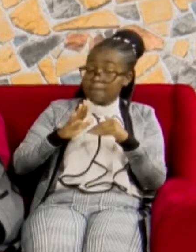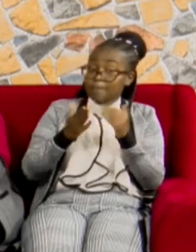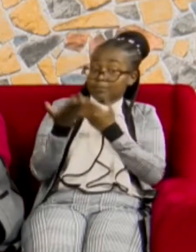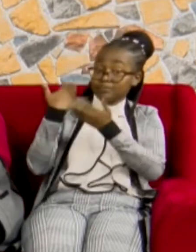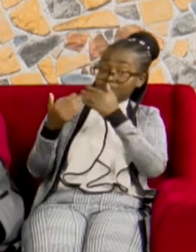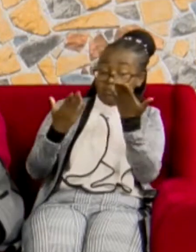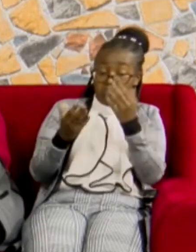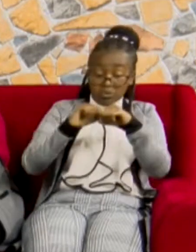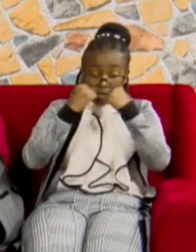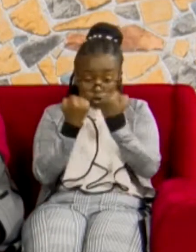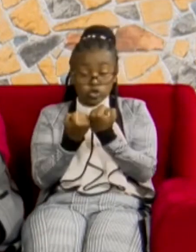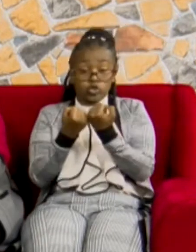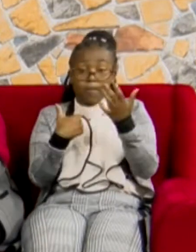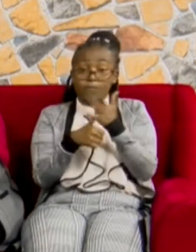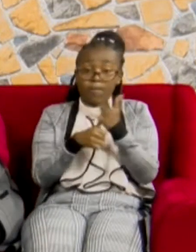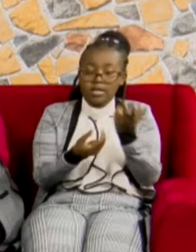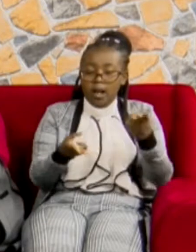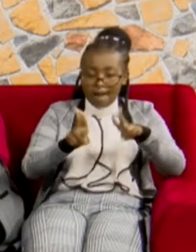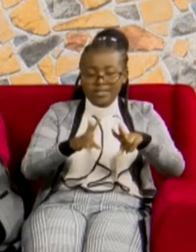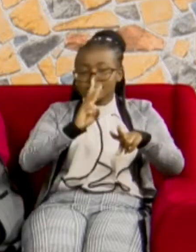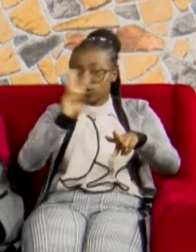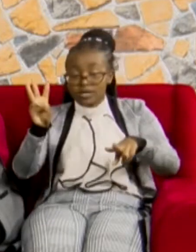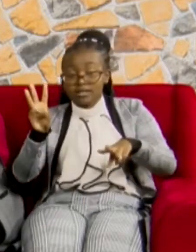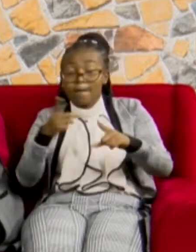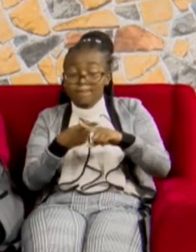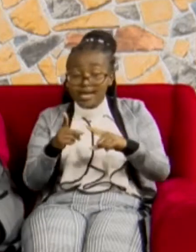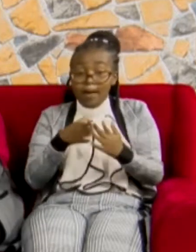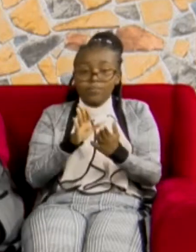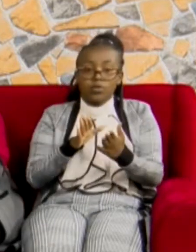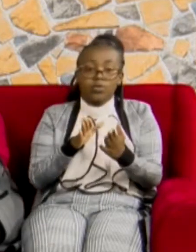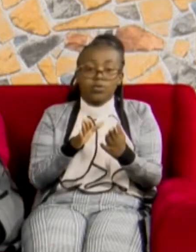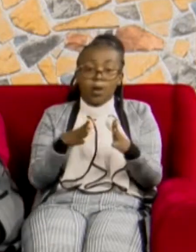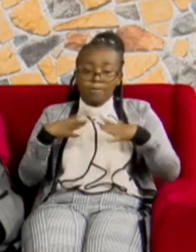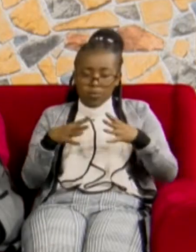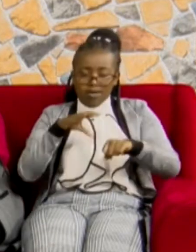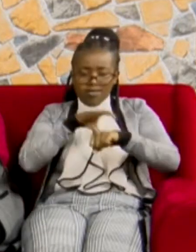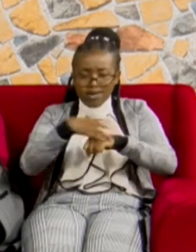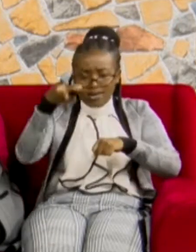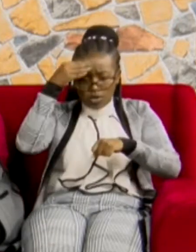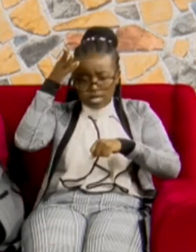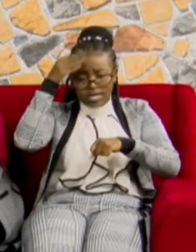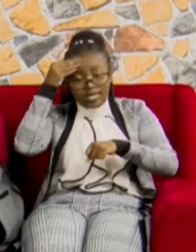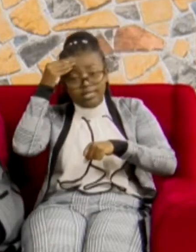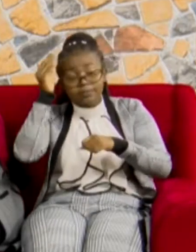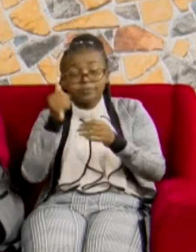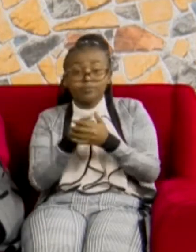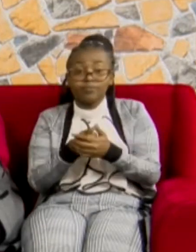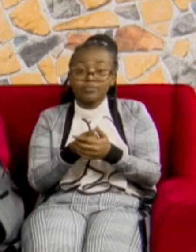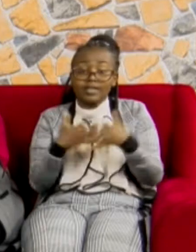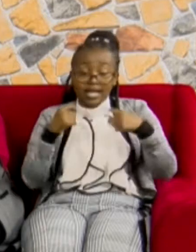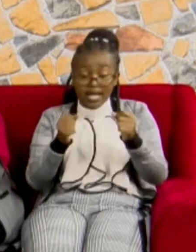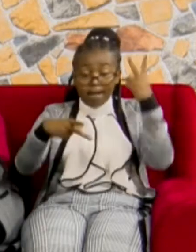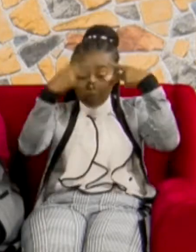think it's a social construct, it's only happening in the West, but as more people are getting educated, more even in the health